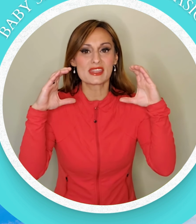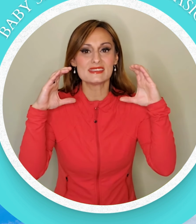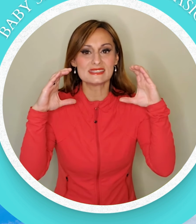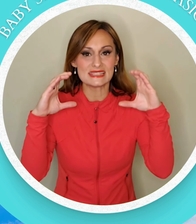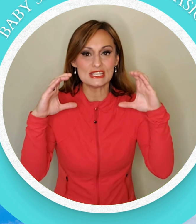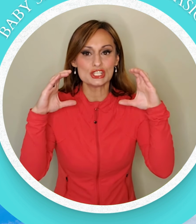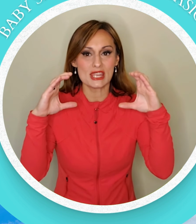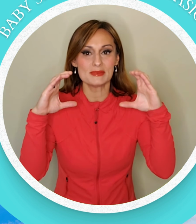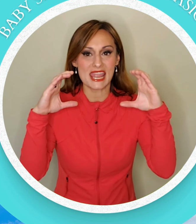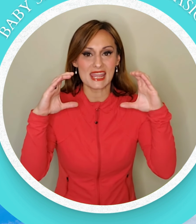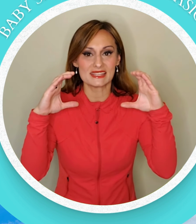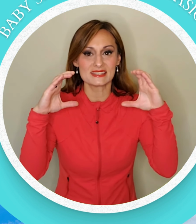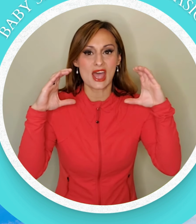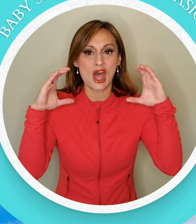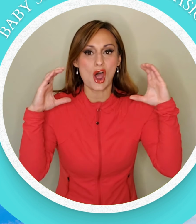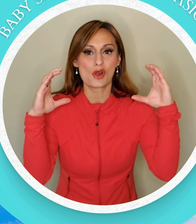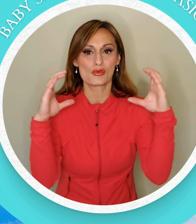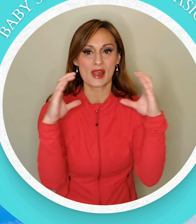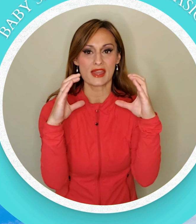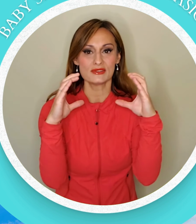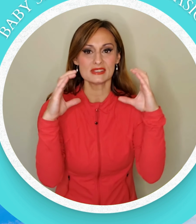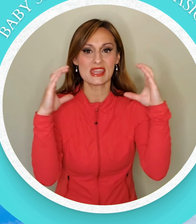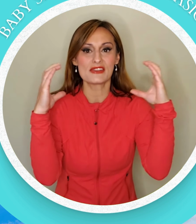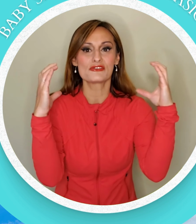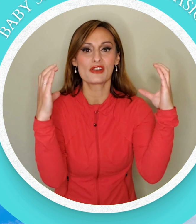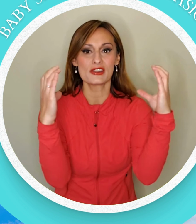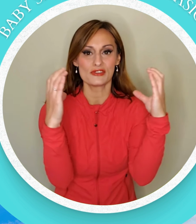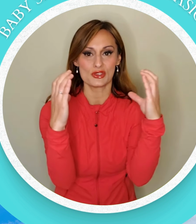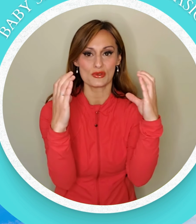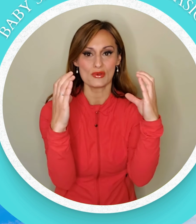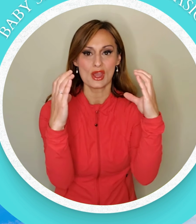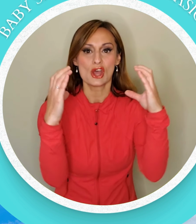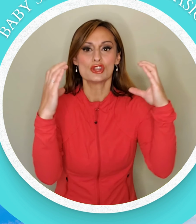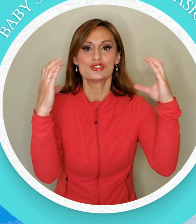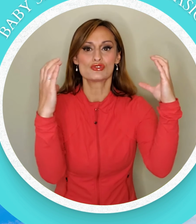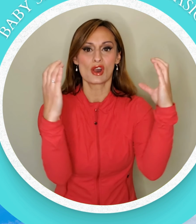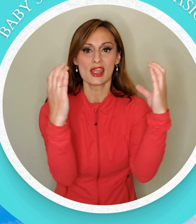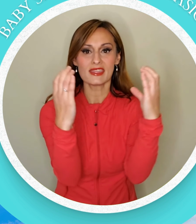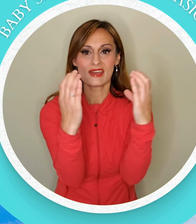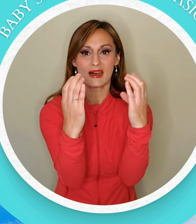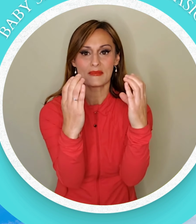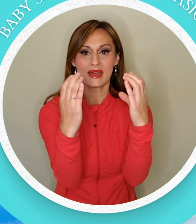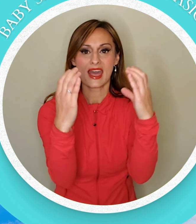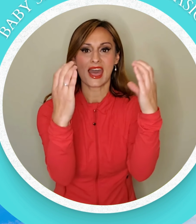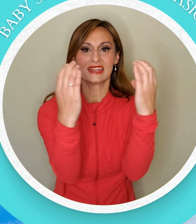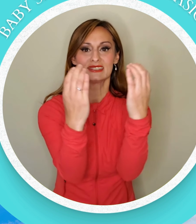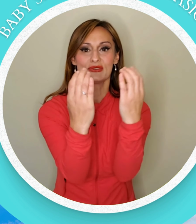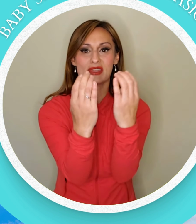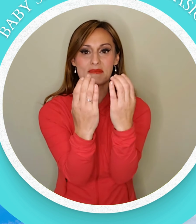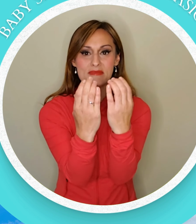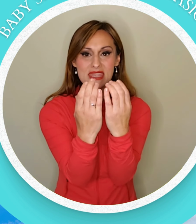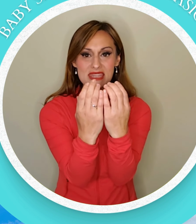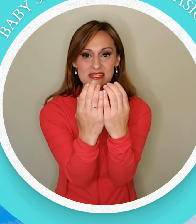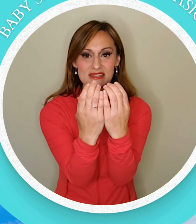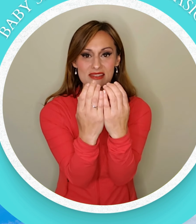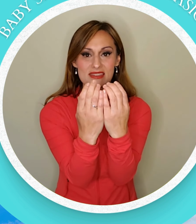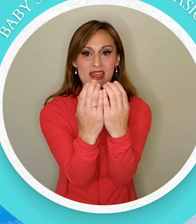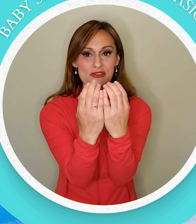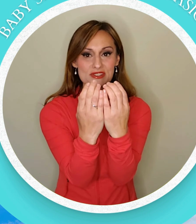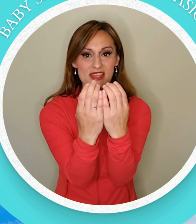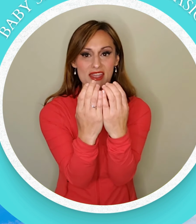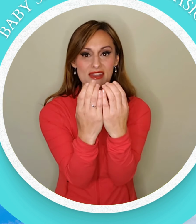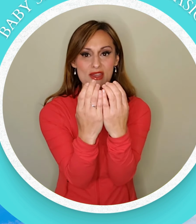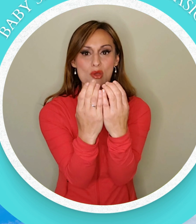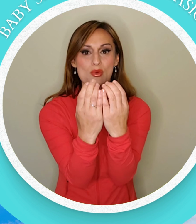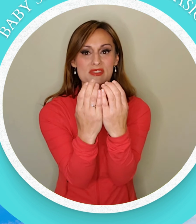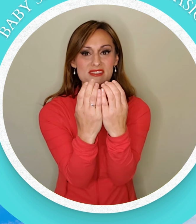you're going to bring the C-shaped hands around in front of you, drawing them until they meet the